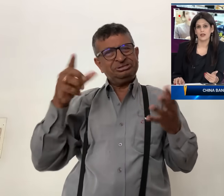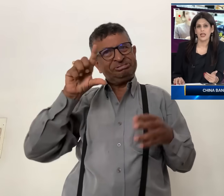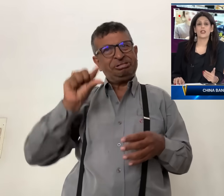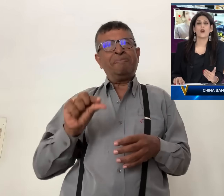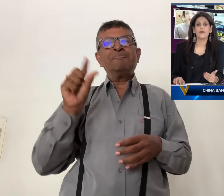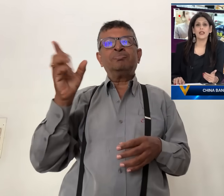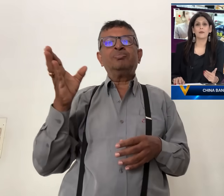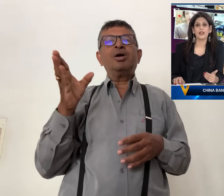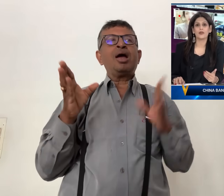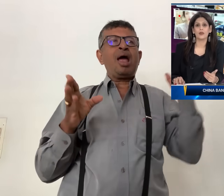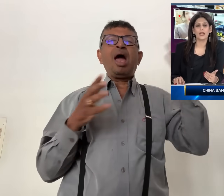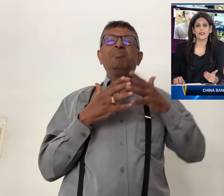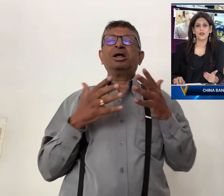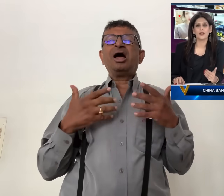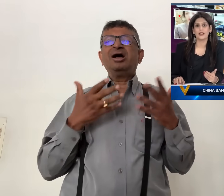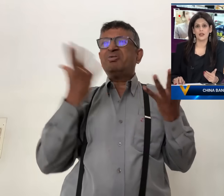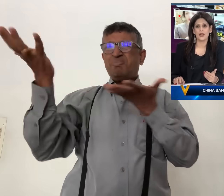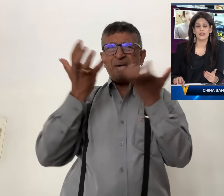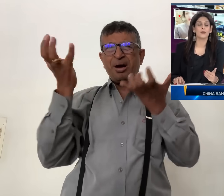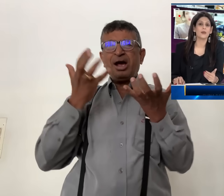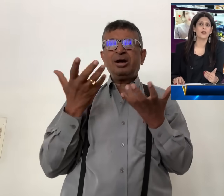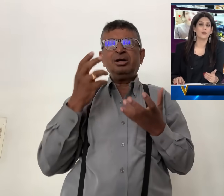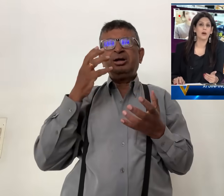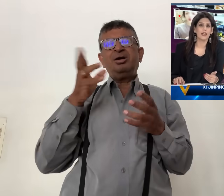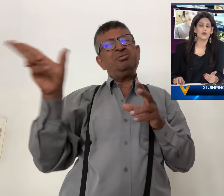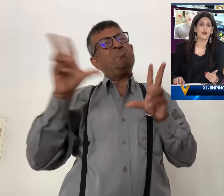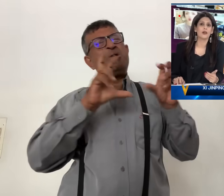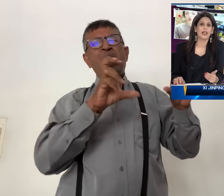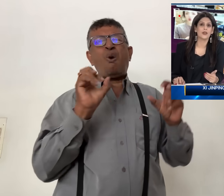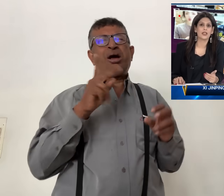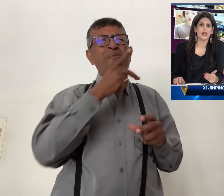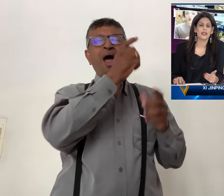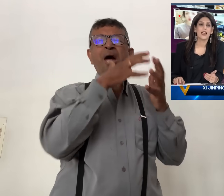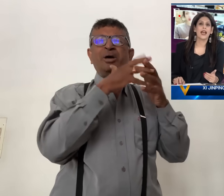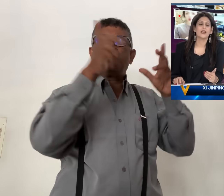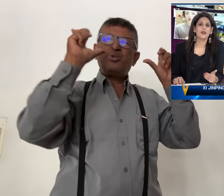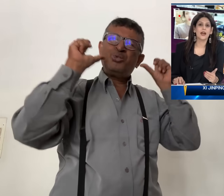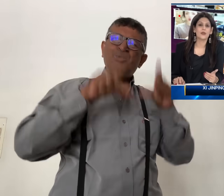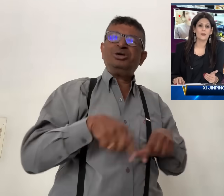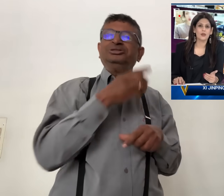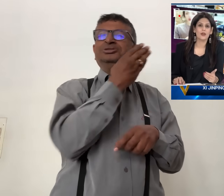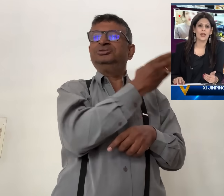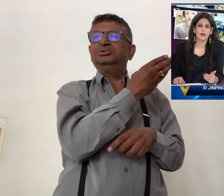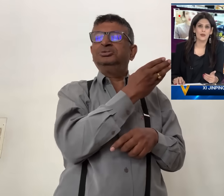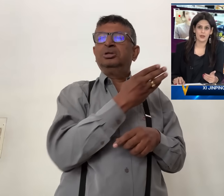He's offering the best of globalization to these countries. He's promising open markets, stronger bilateral ties, and a unified response to American pressure.